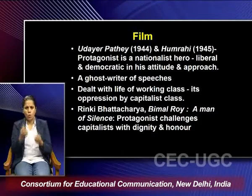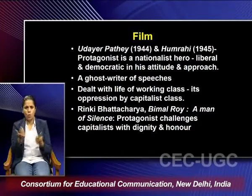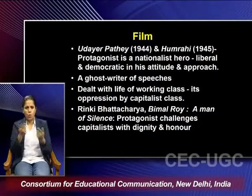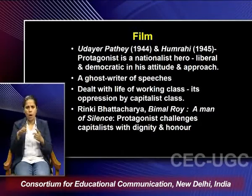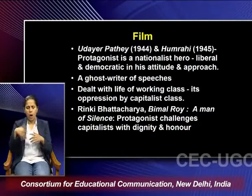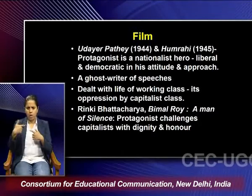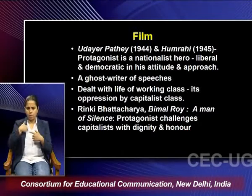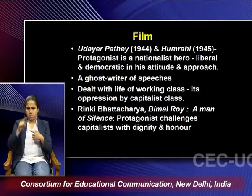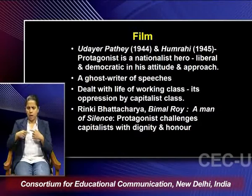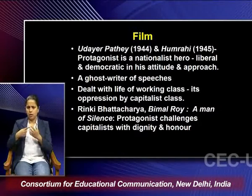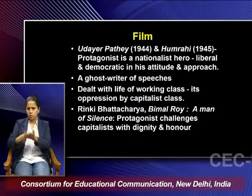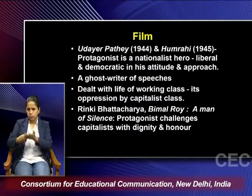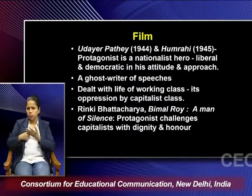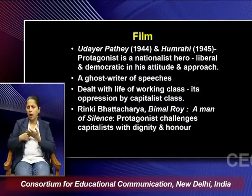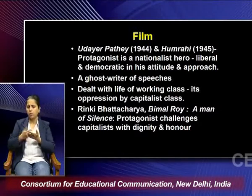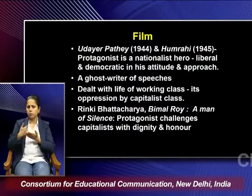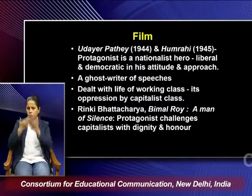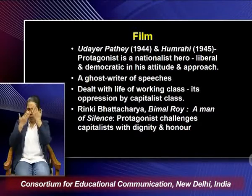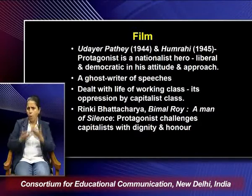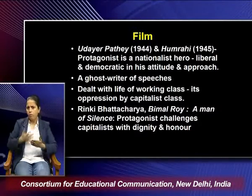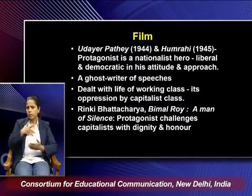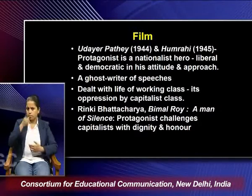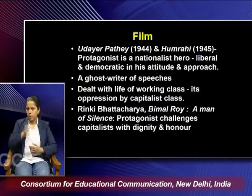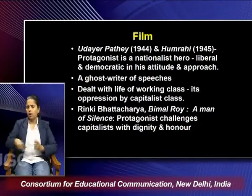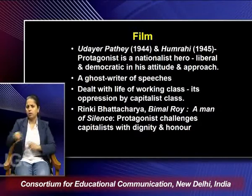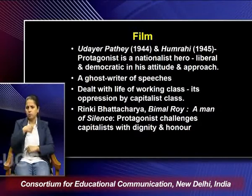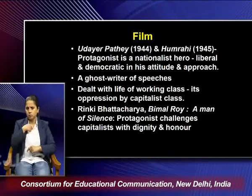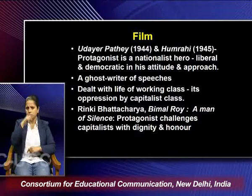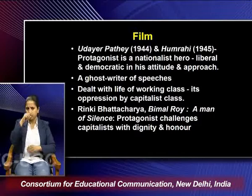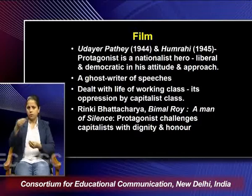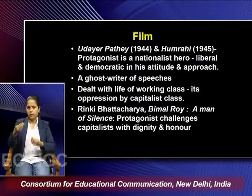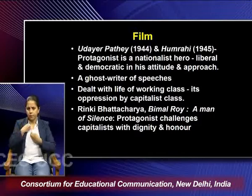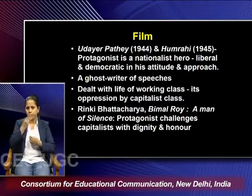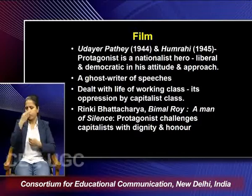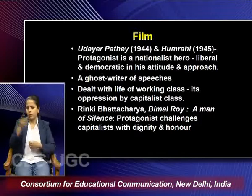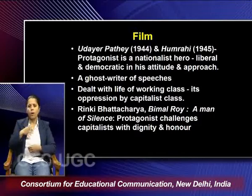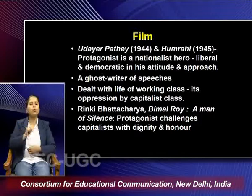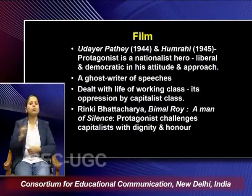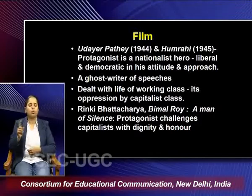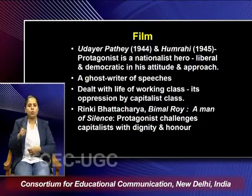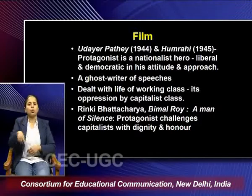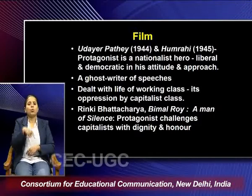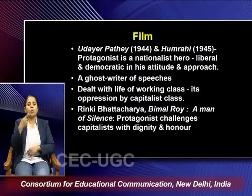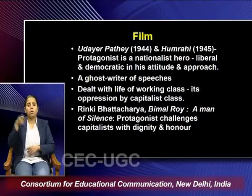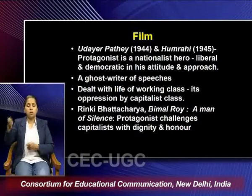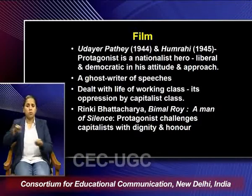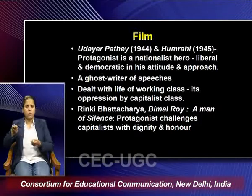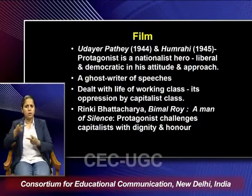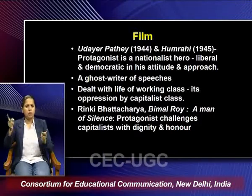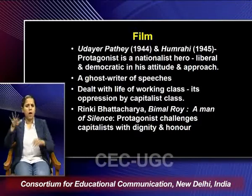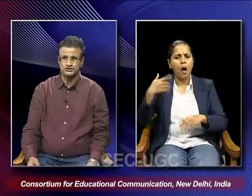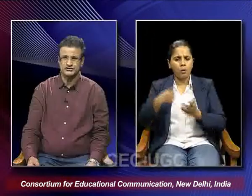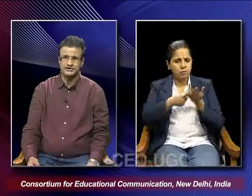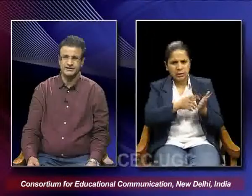be treated with dignity and honor by the groups, especially the capitalist group. And